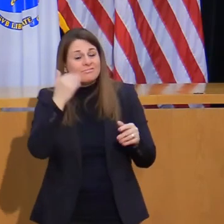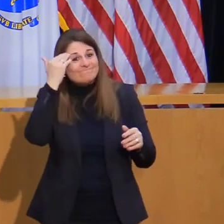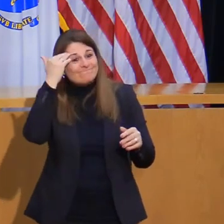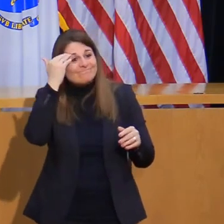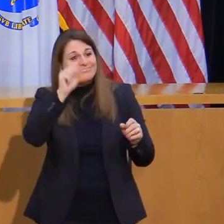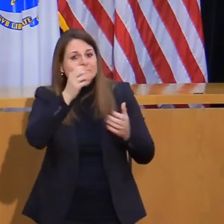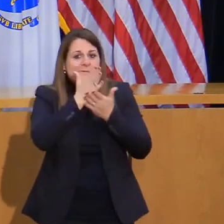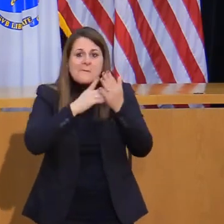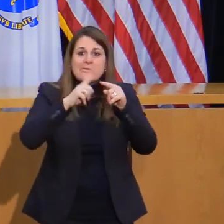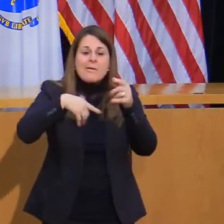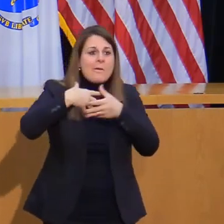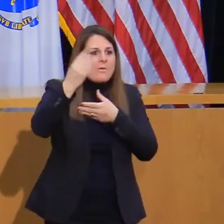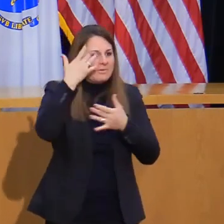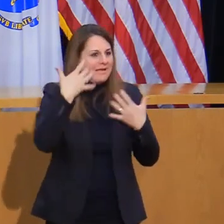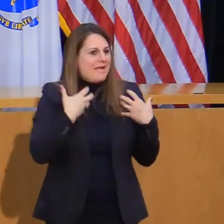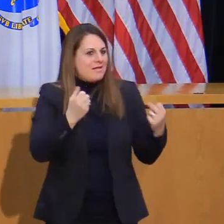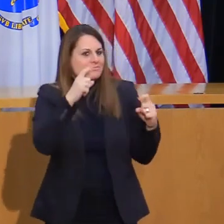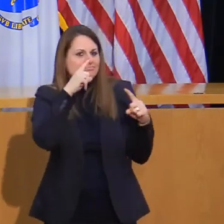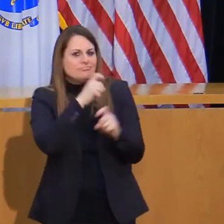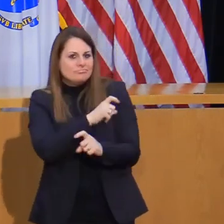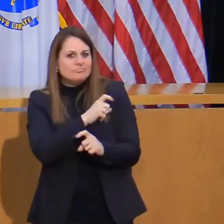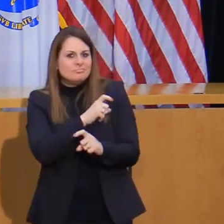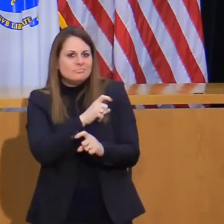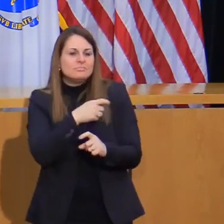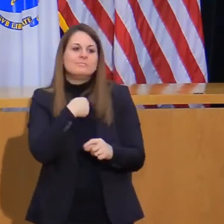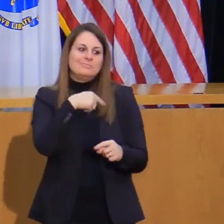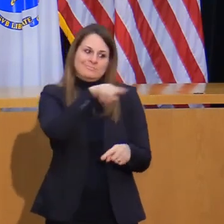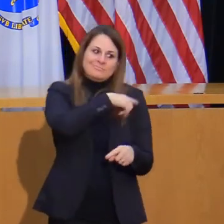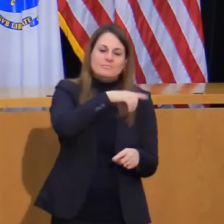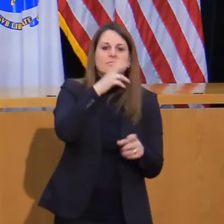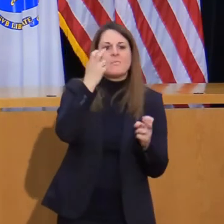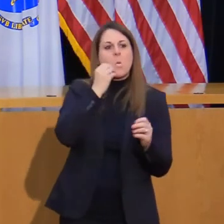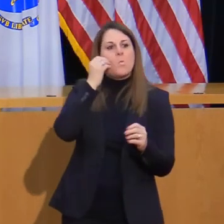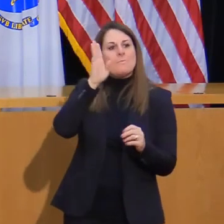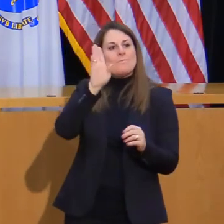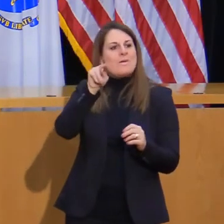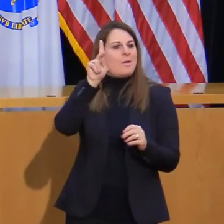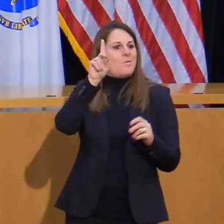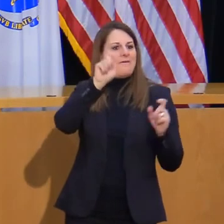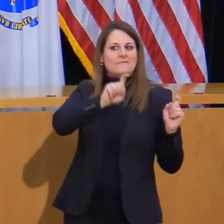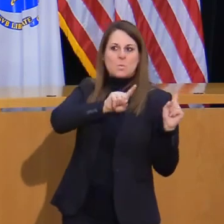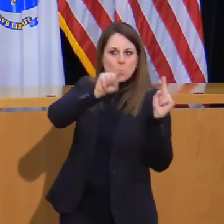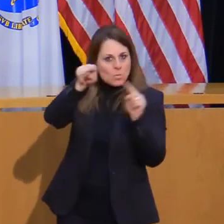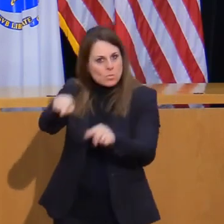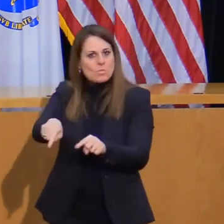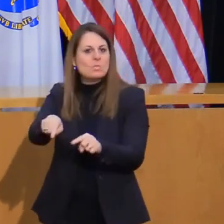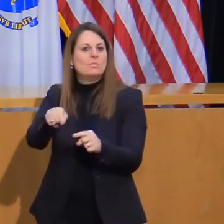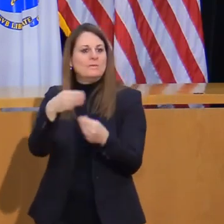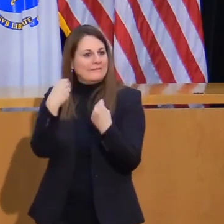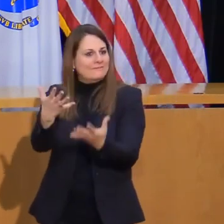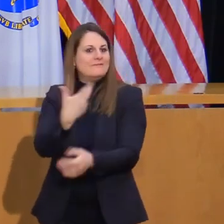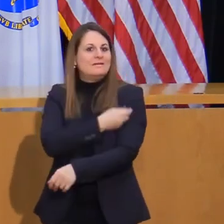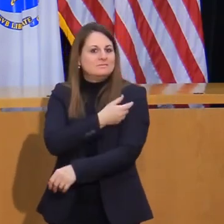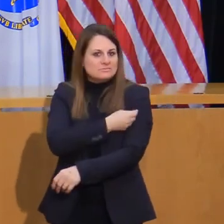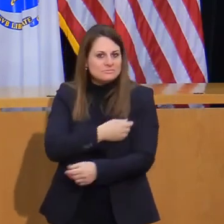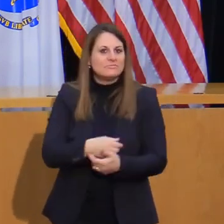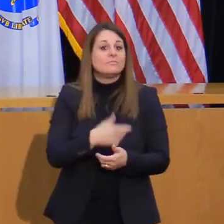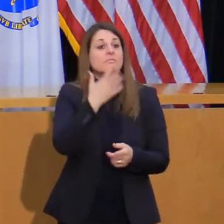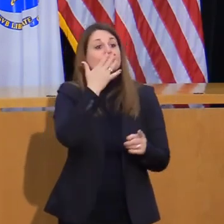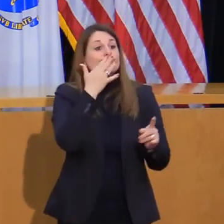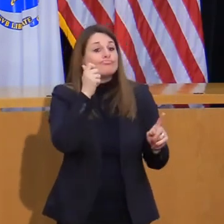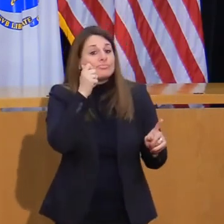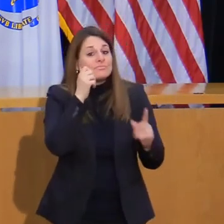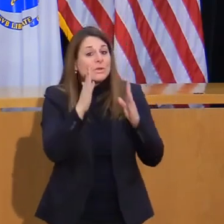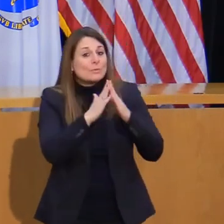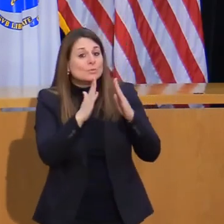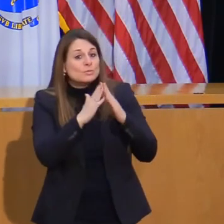we have to go to them, whether it's in certain communities of color, disproportionately impacted communities, and